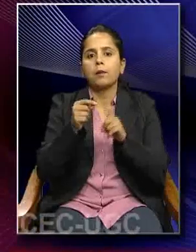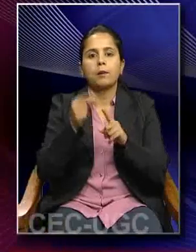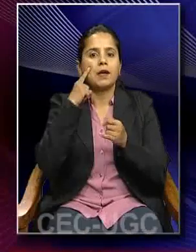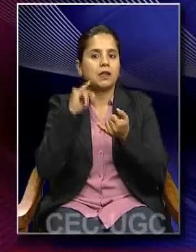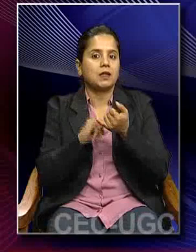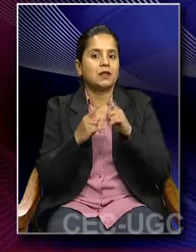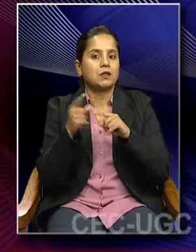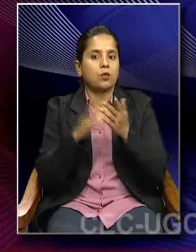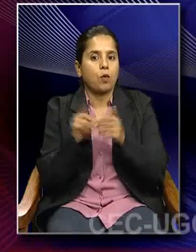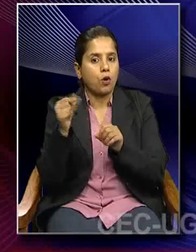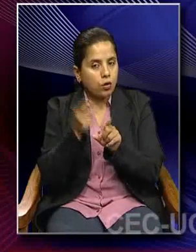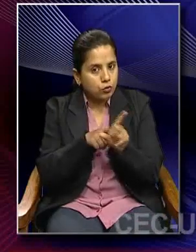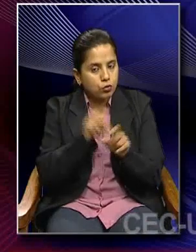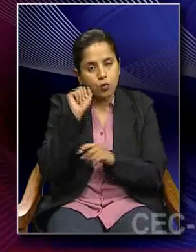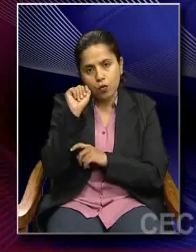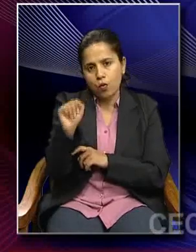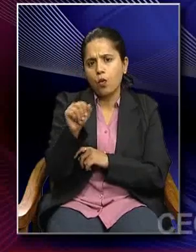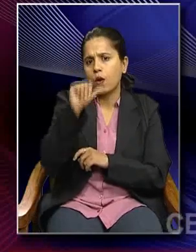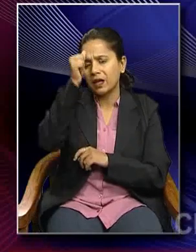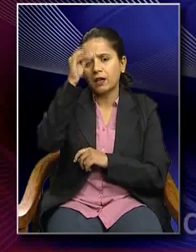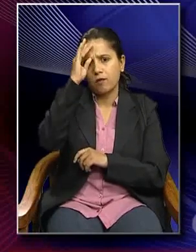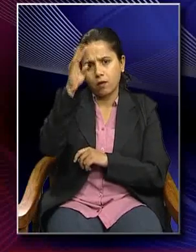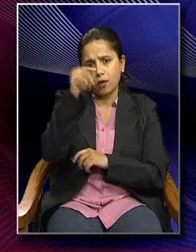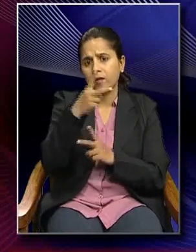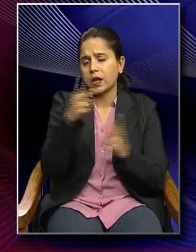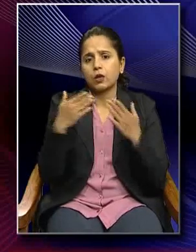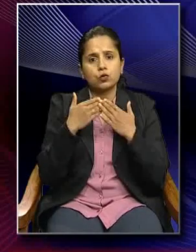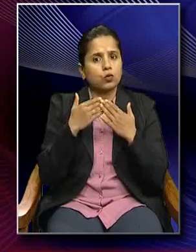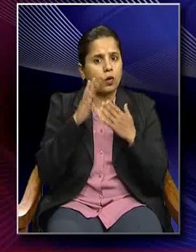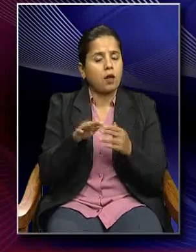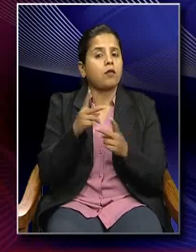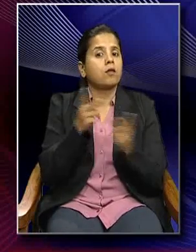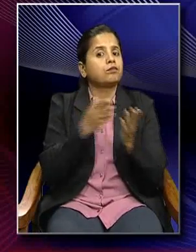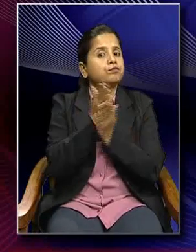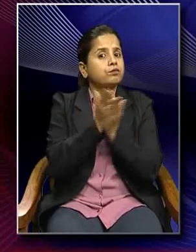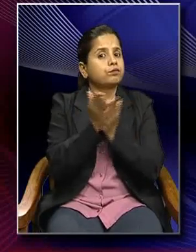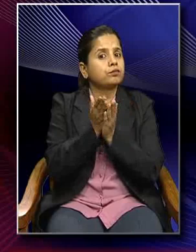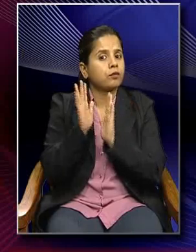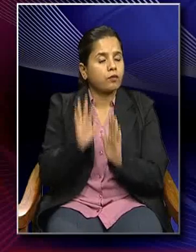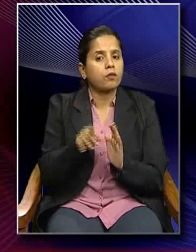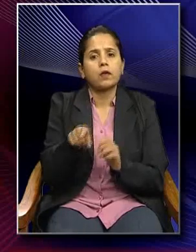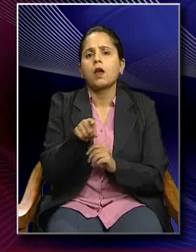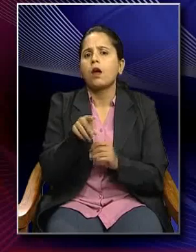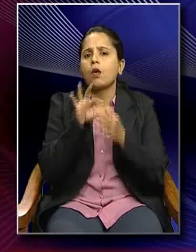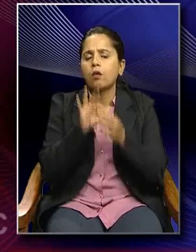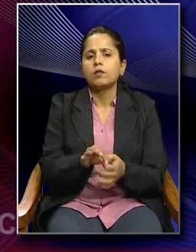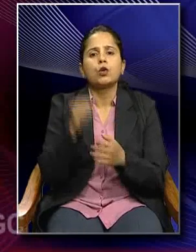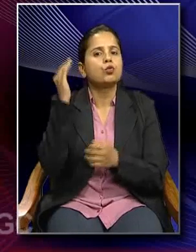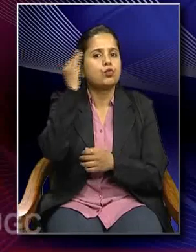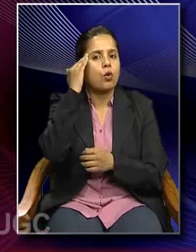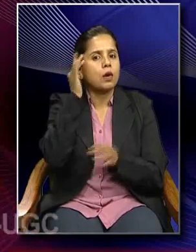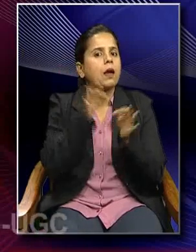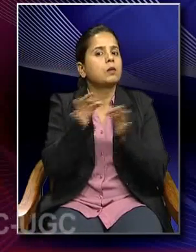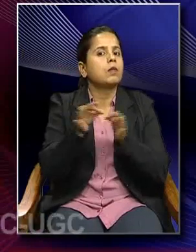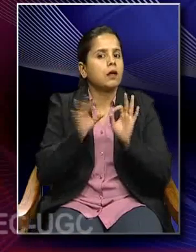in Indian philosophy, various schools have given various means of knowledge. That